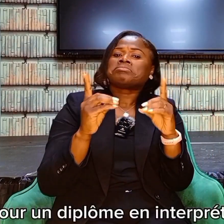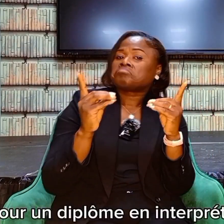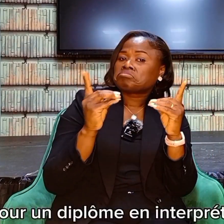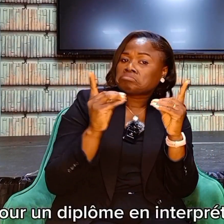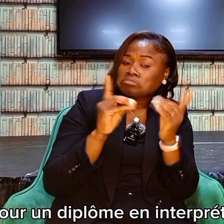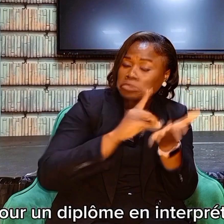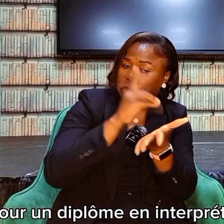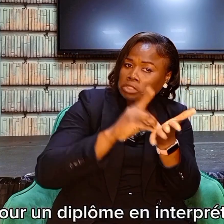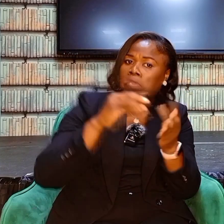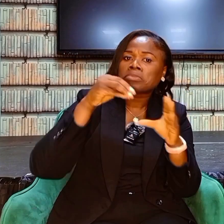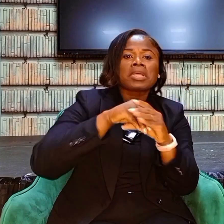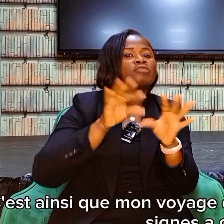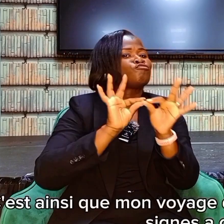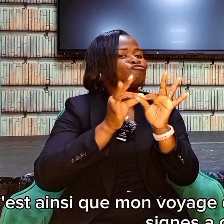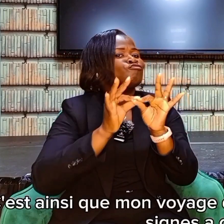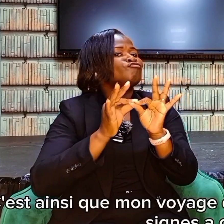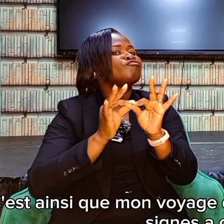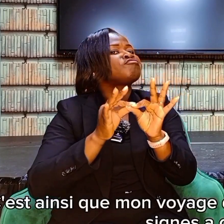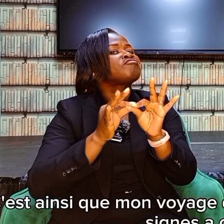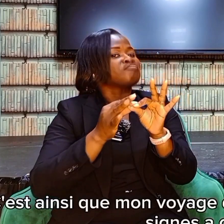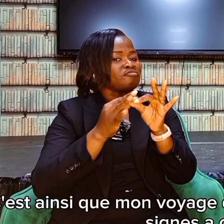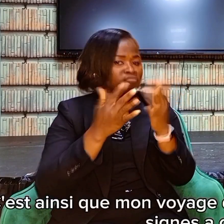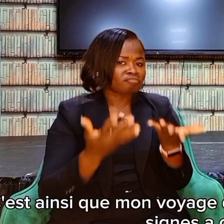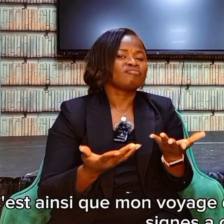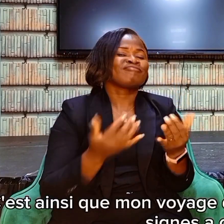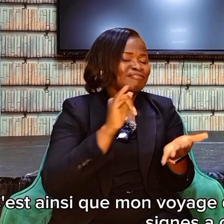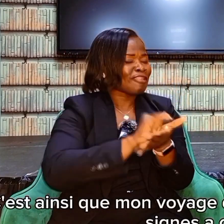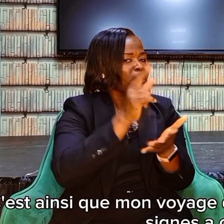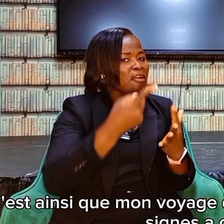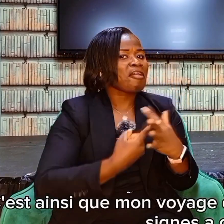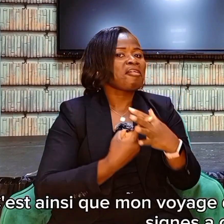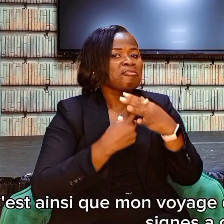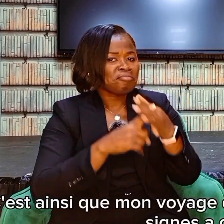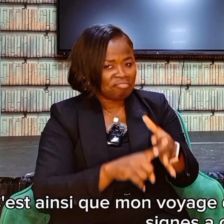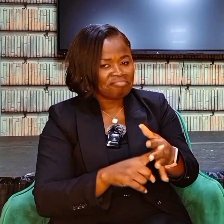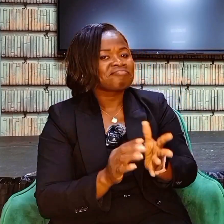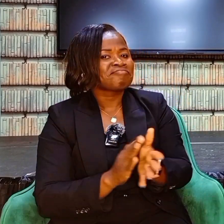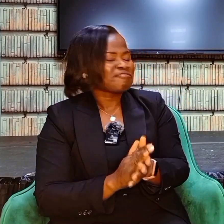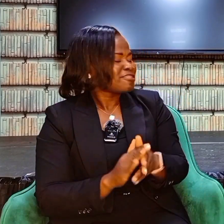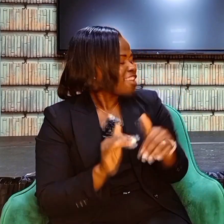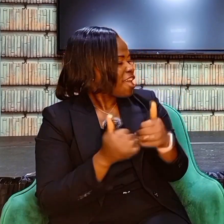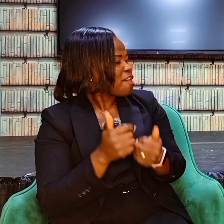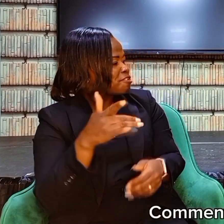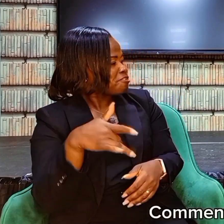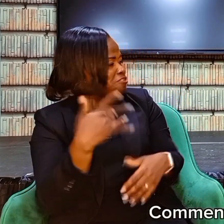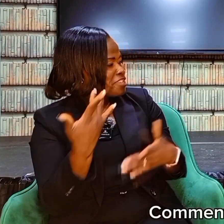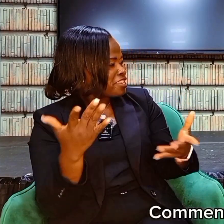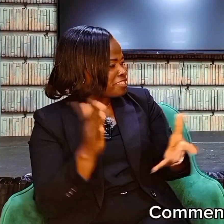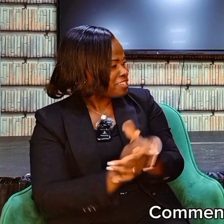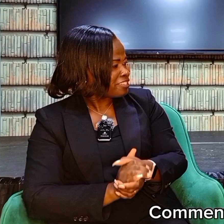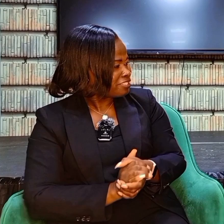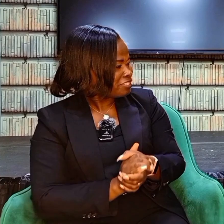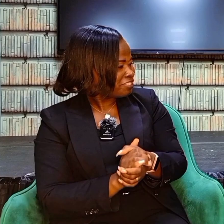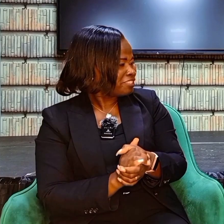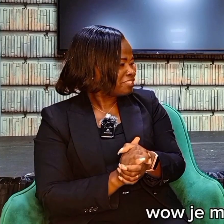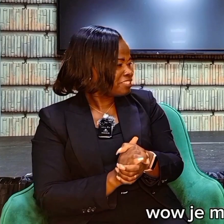language interpretation. So that's how my journey of interpretation started. How do you